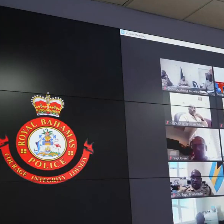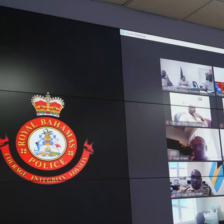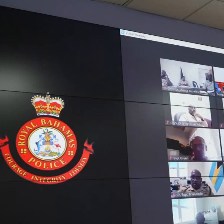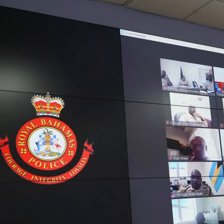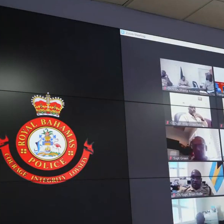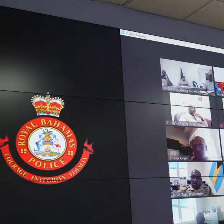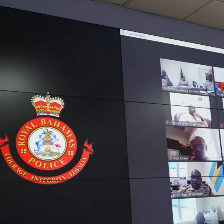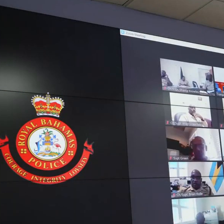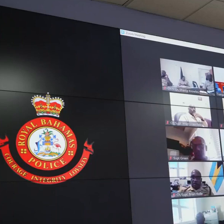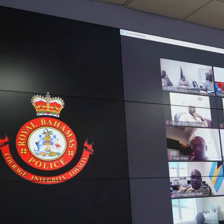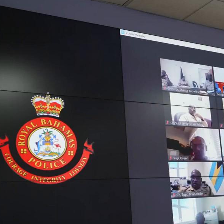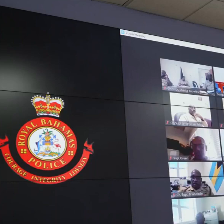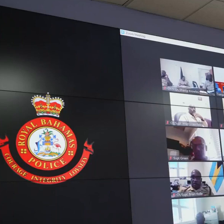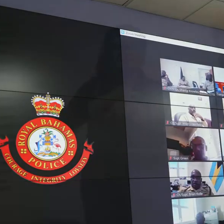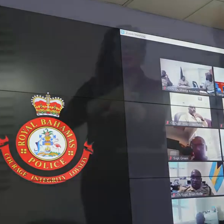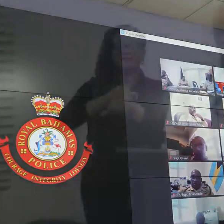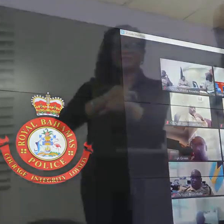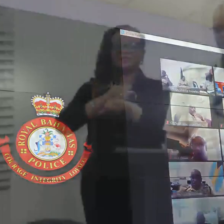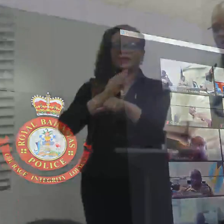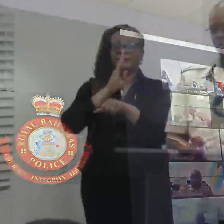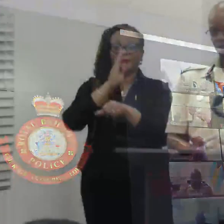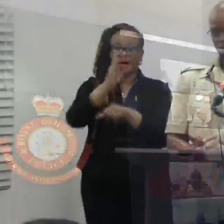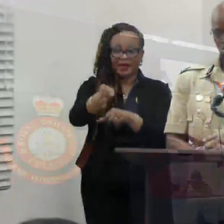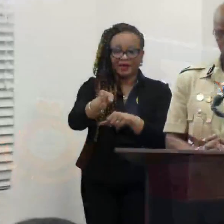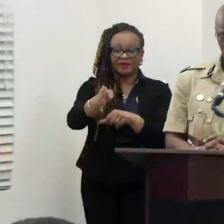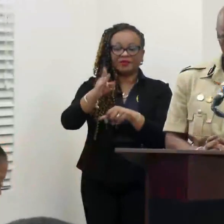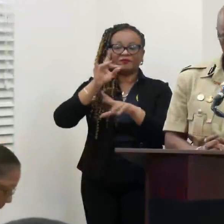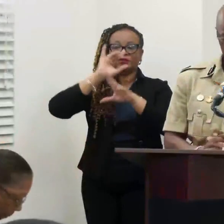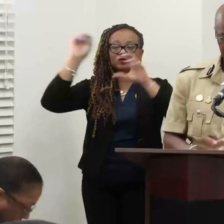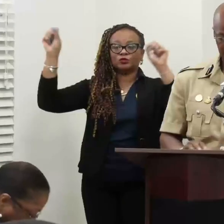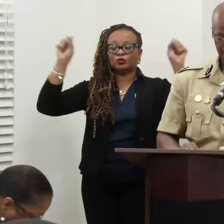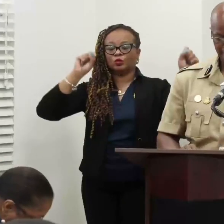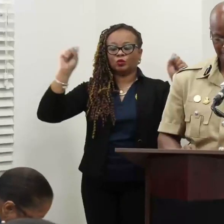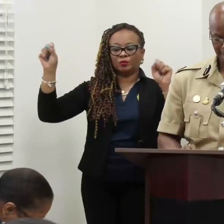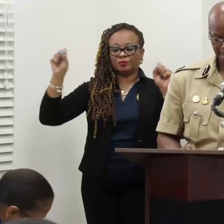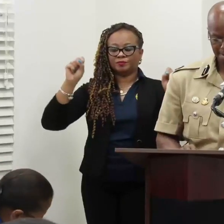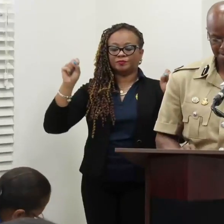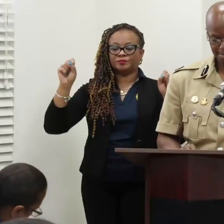Especially on those islands in the projected part of Tropical Storm Nicole.